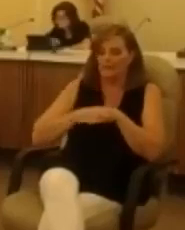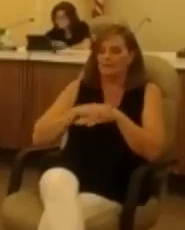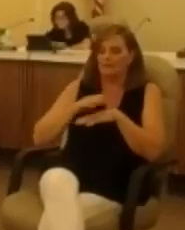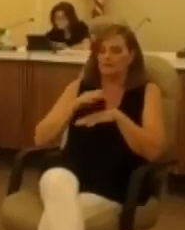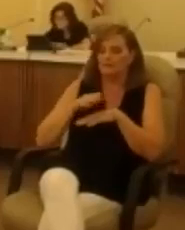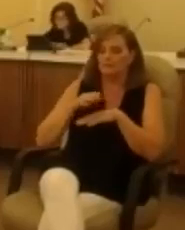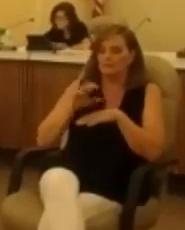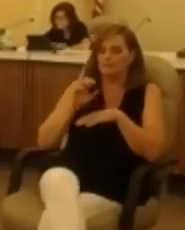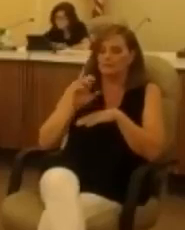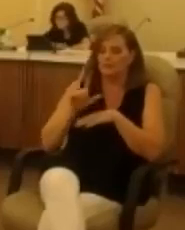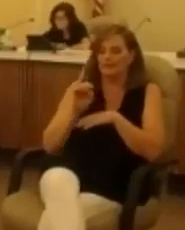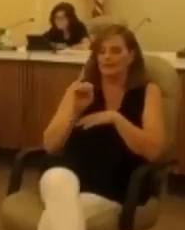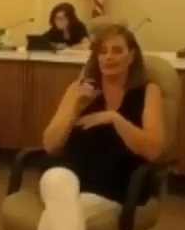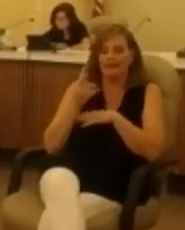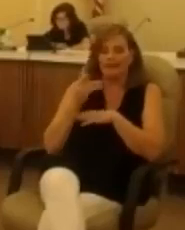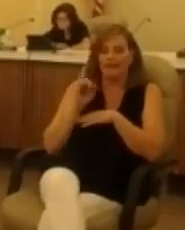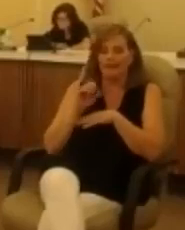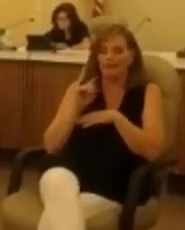Seconded.